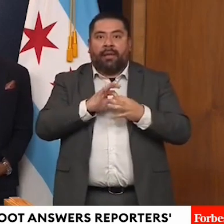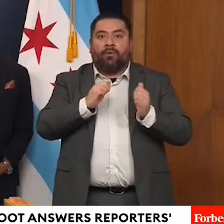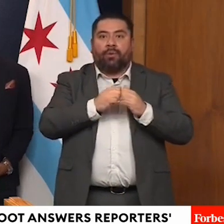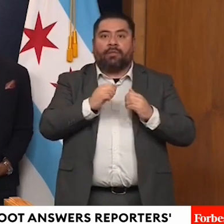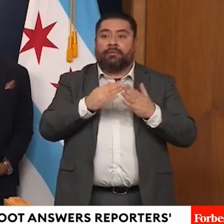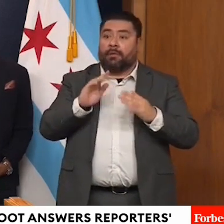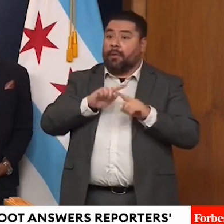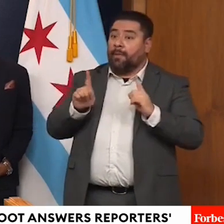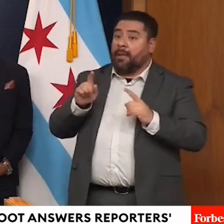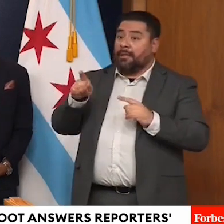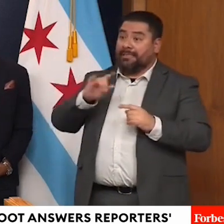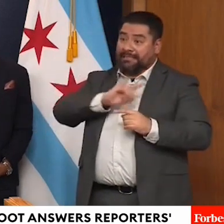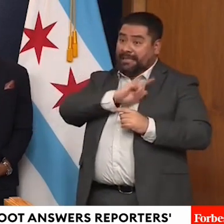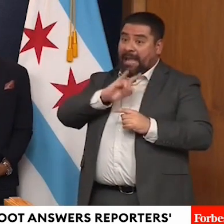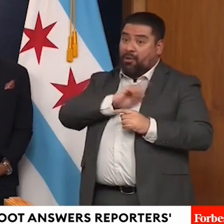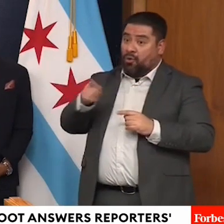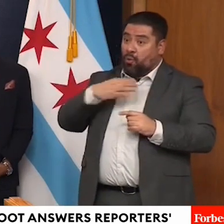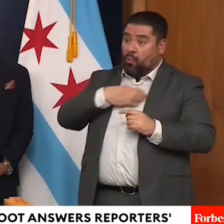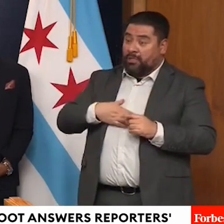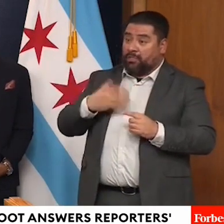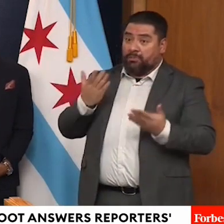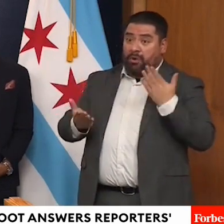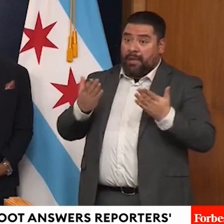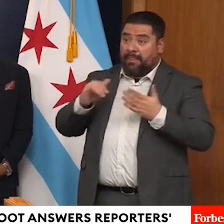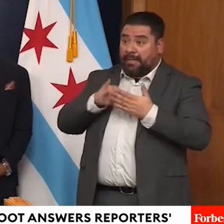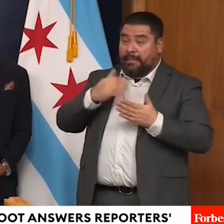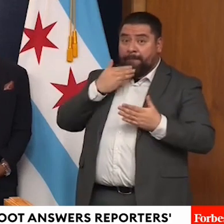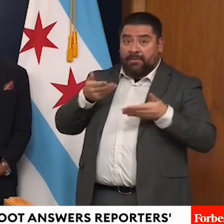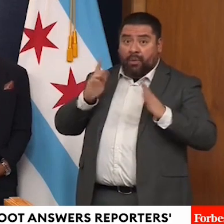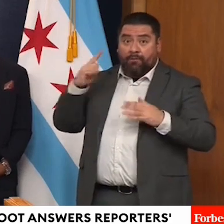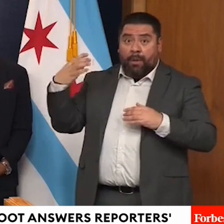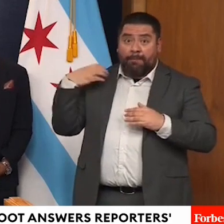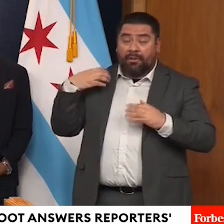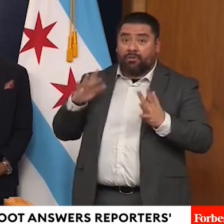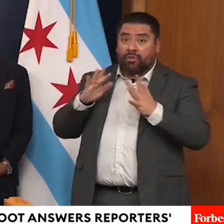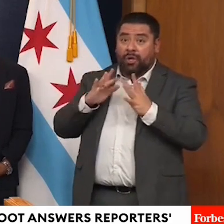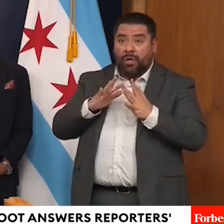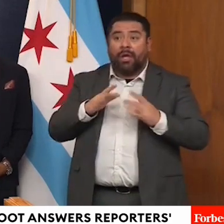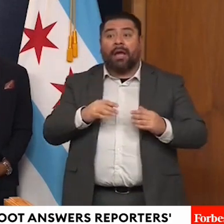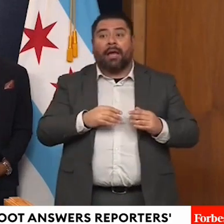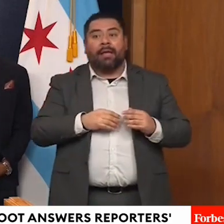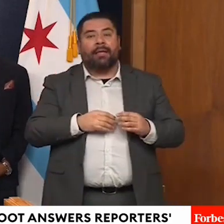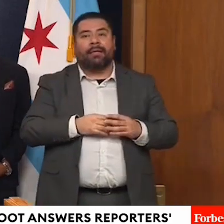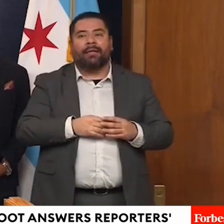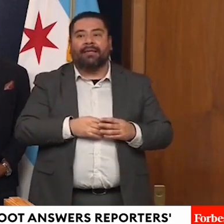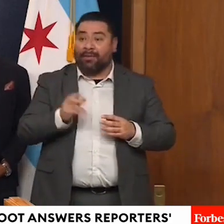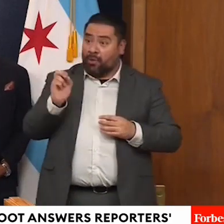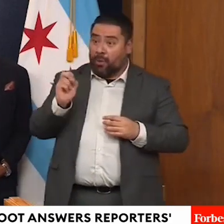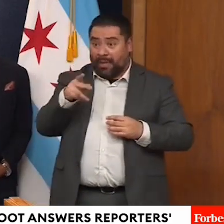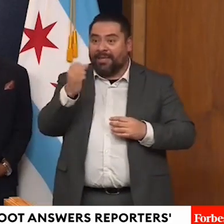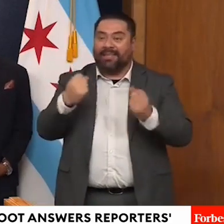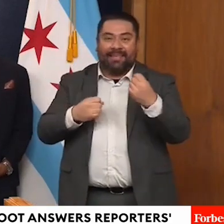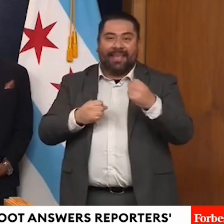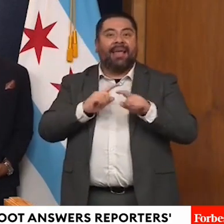stadium. But style-wise, do you wish perhaps, is that the best way for the mayor to reach out to the Bears? Look, I'm you okay? Yeah.